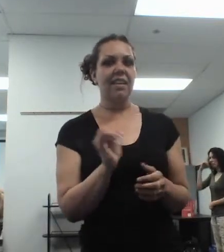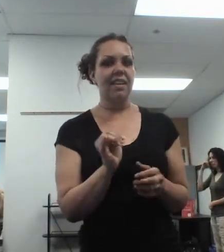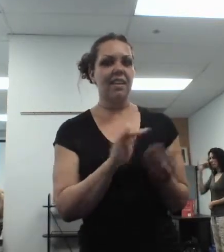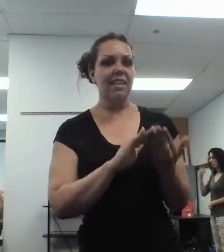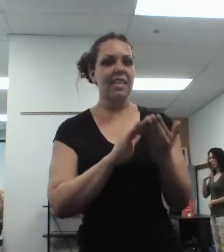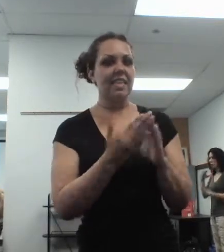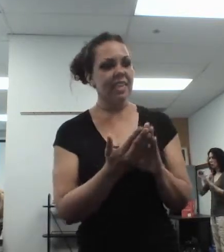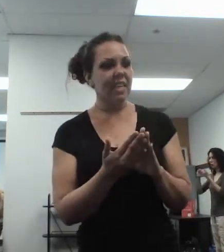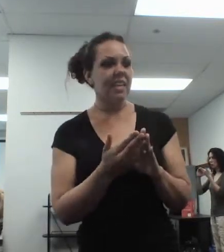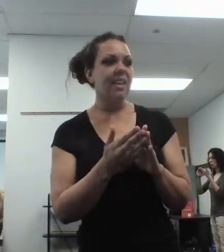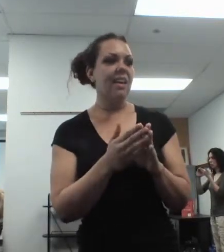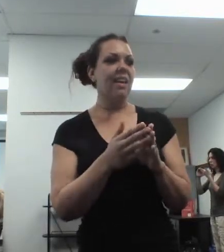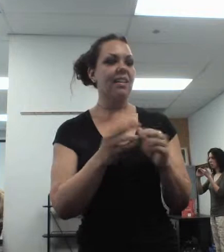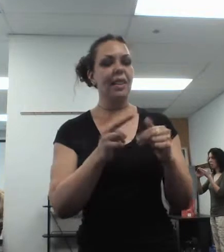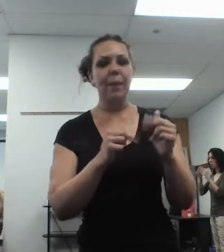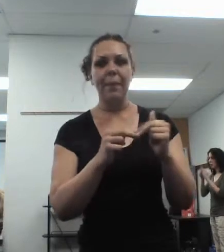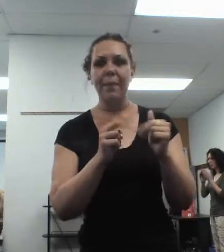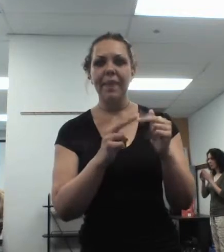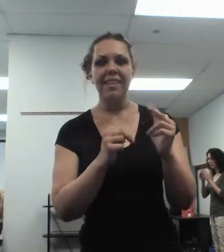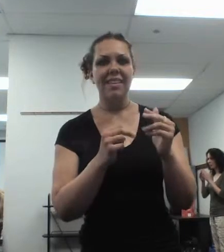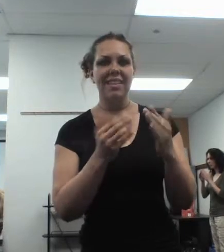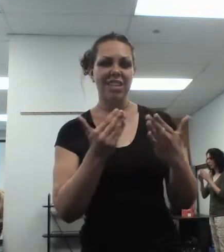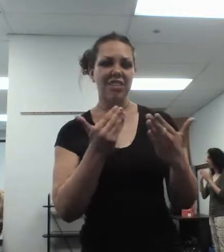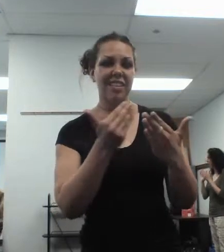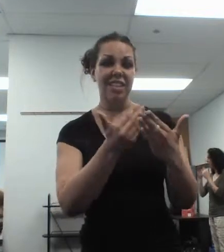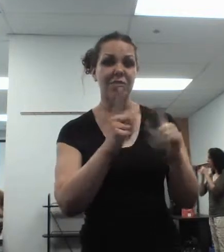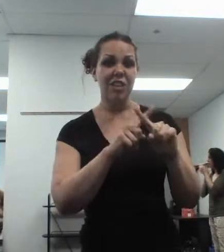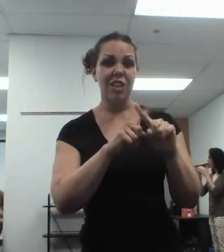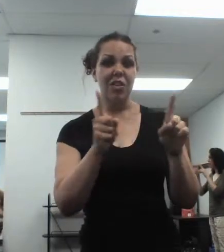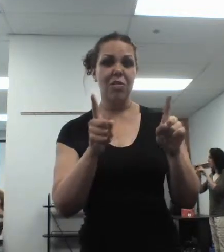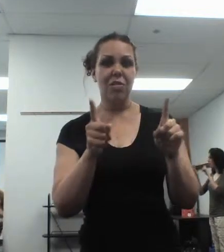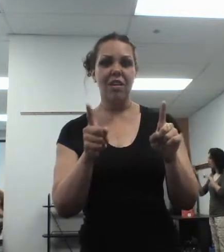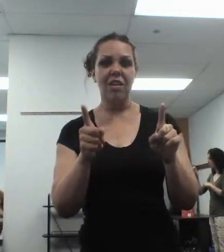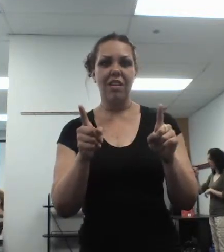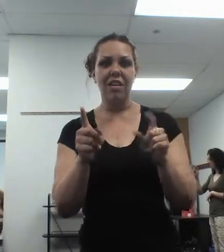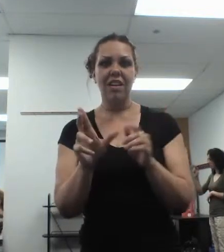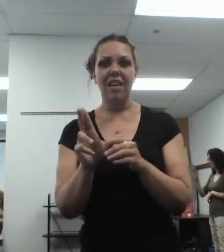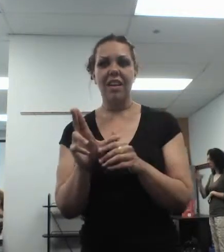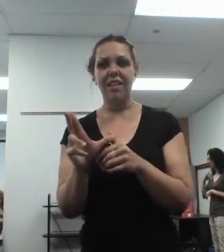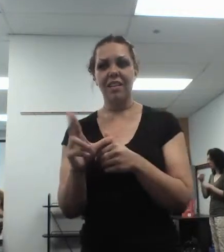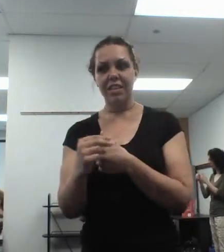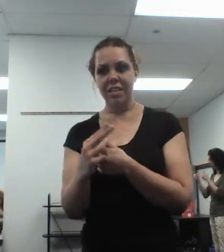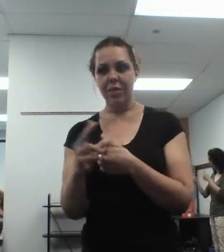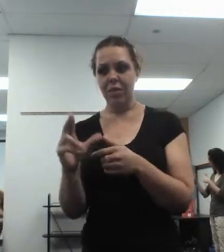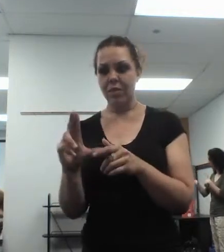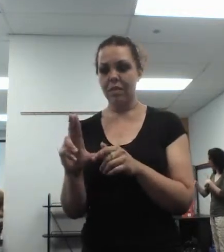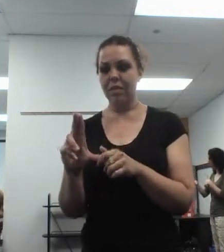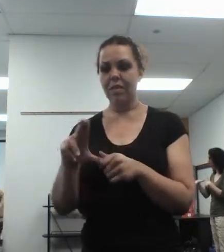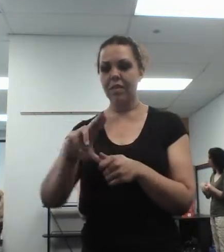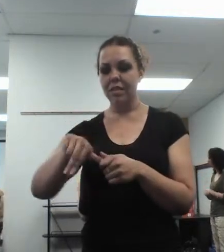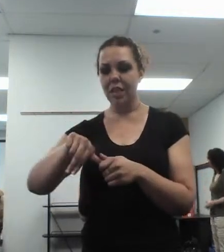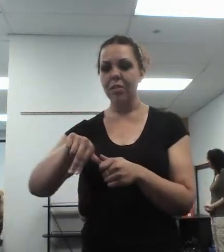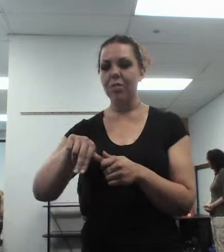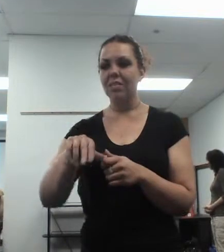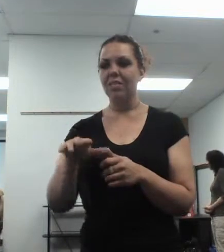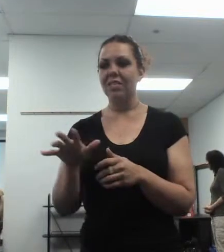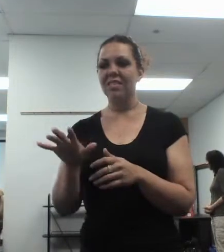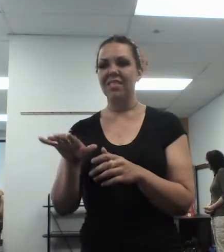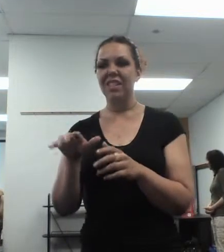and houses were next to each other. For the suburbs, they were spaced out in one or two. Great. Now think of the next sentence to